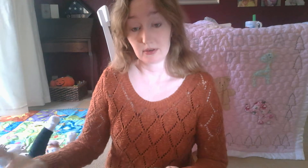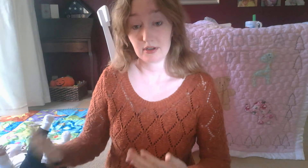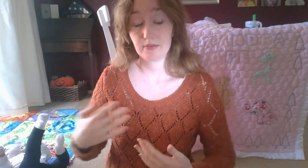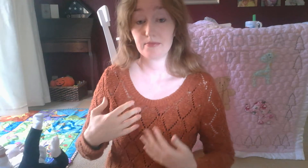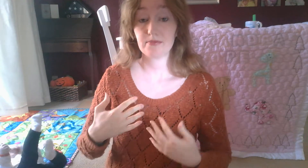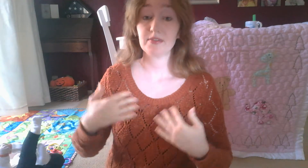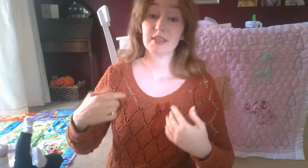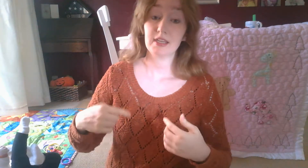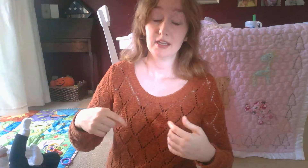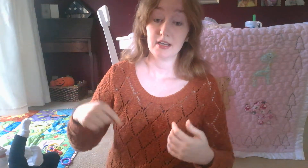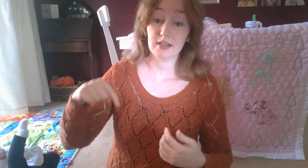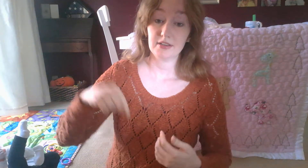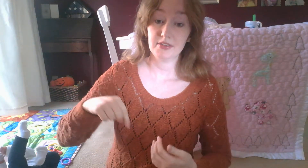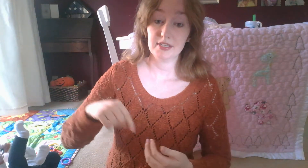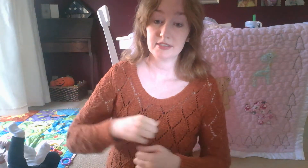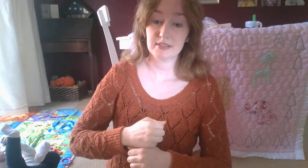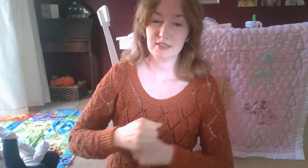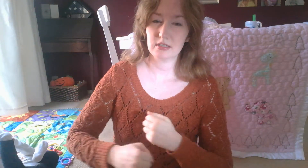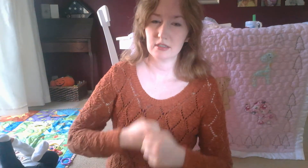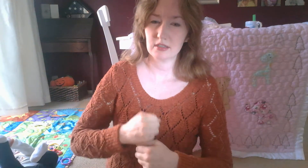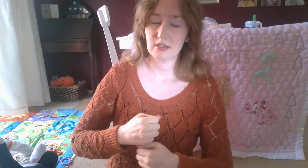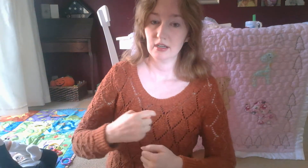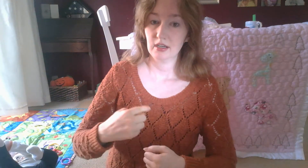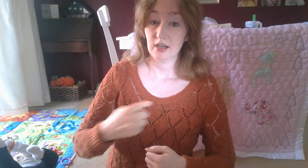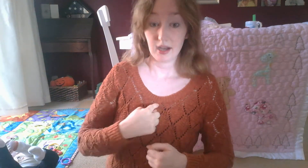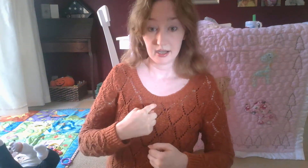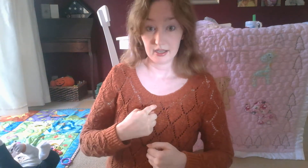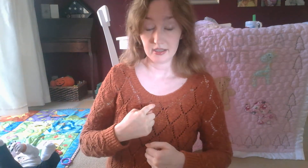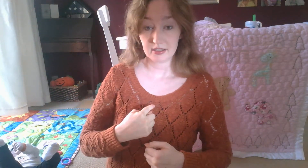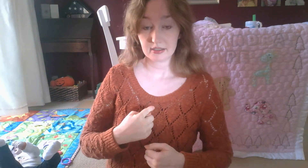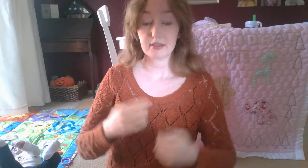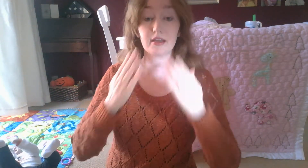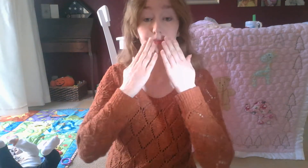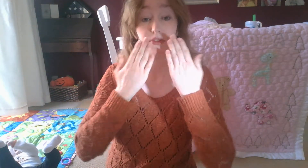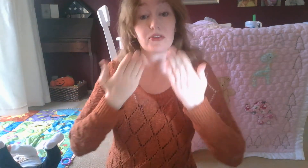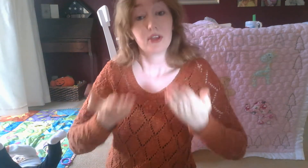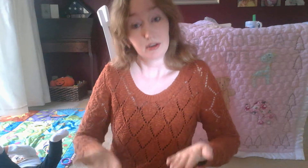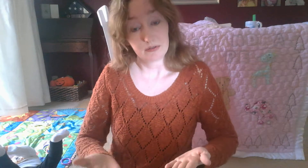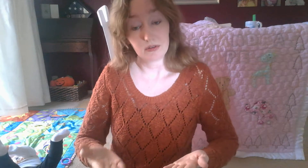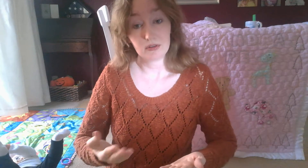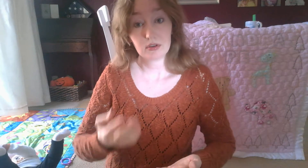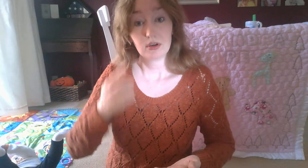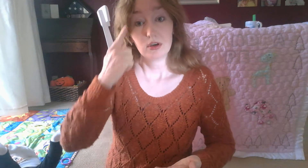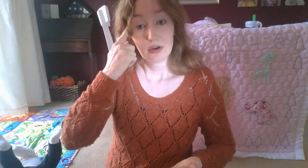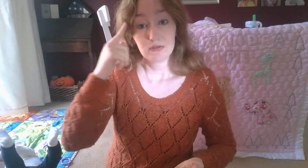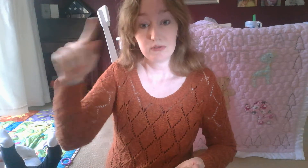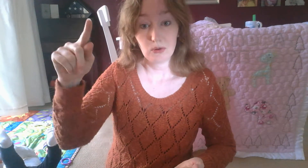for. This year, I am thankful